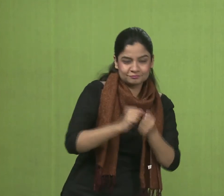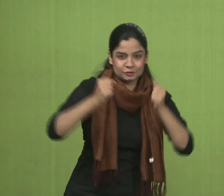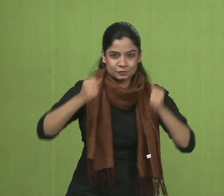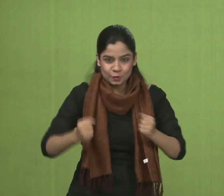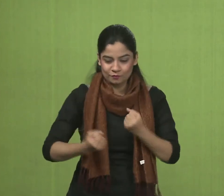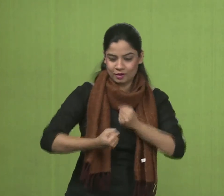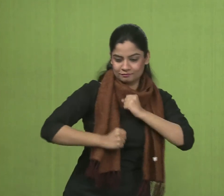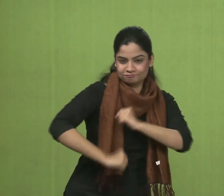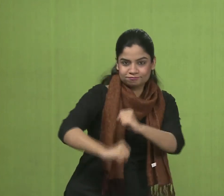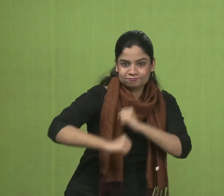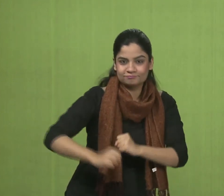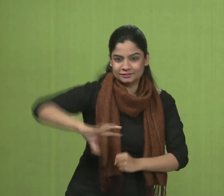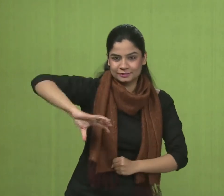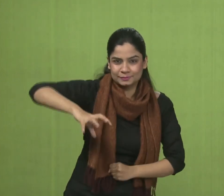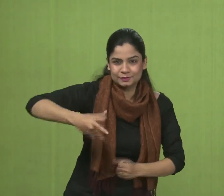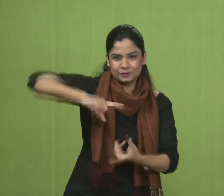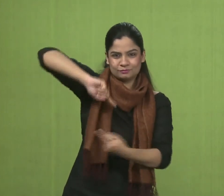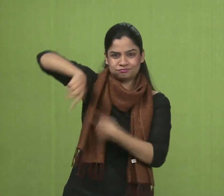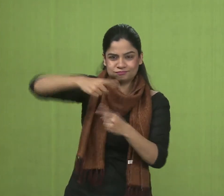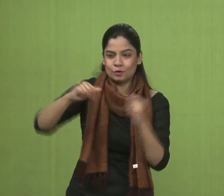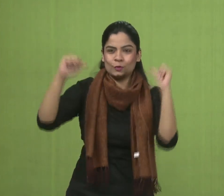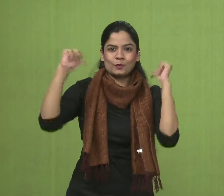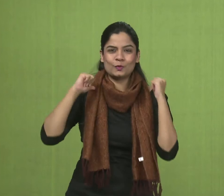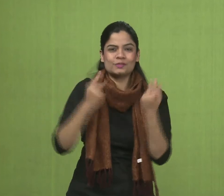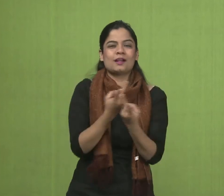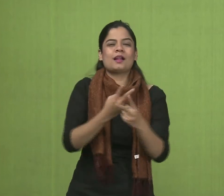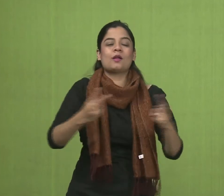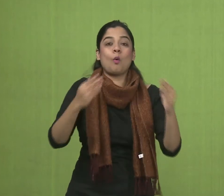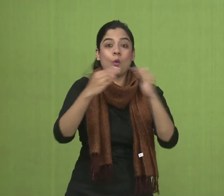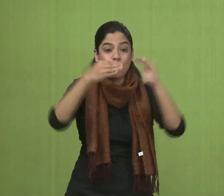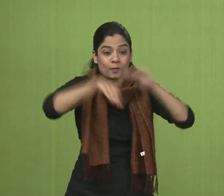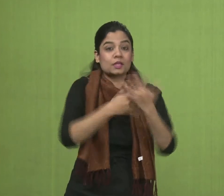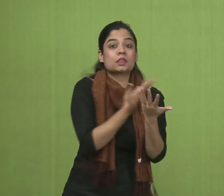done inside the house and also the things that are there. So household things.